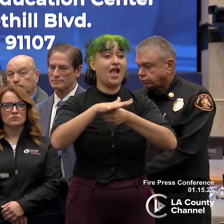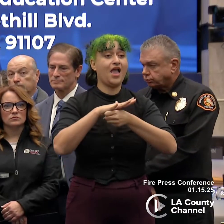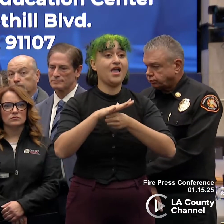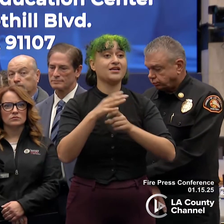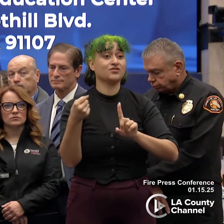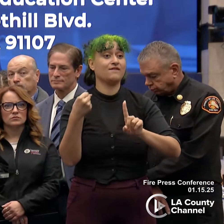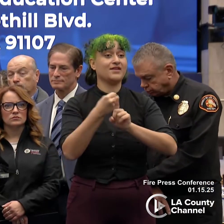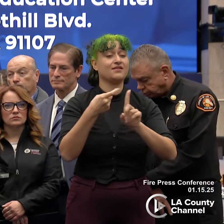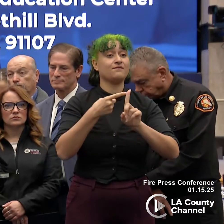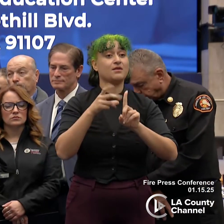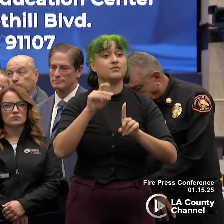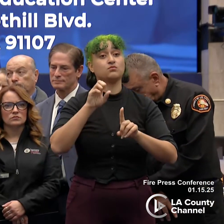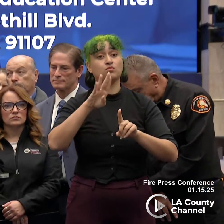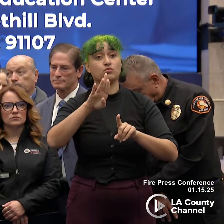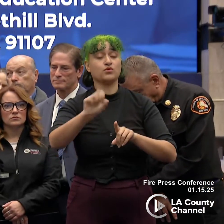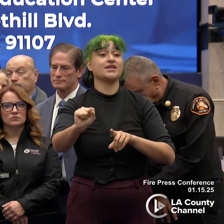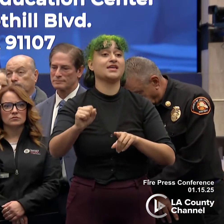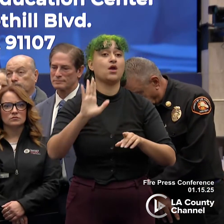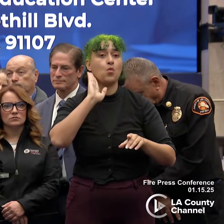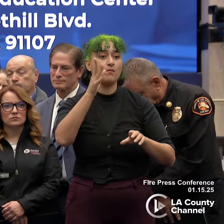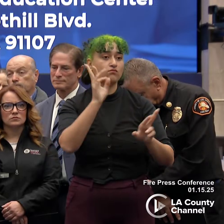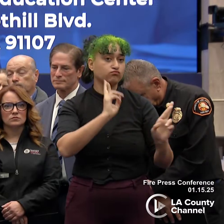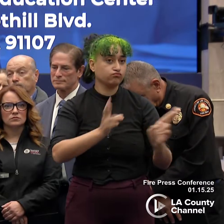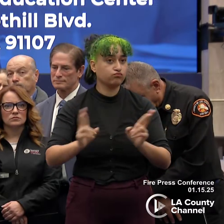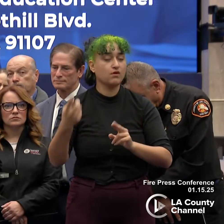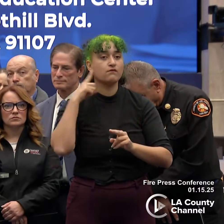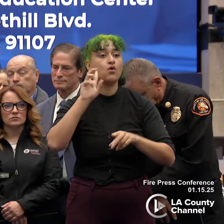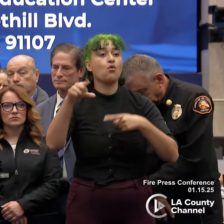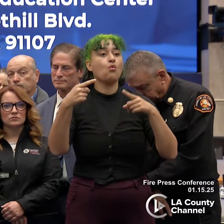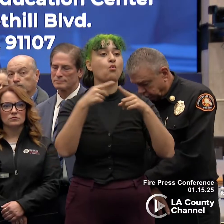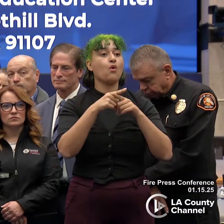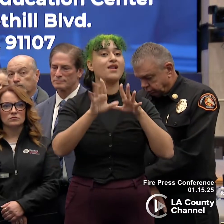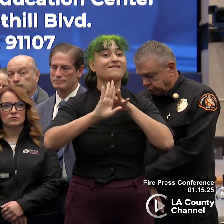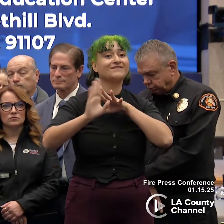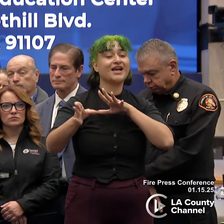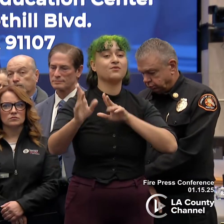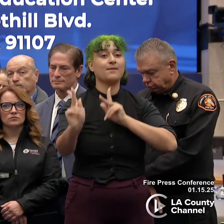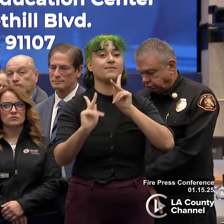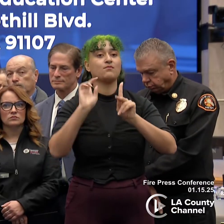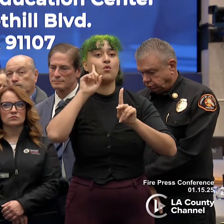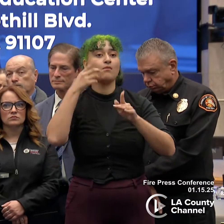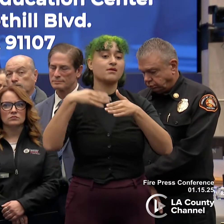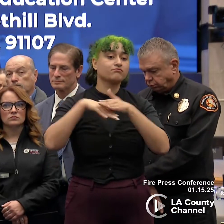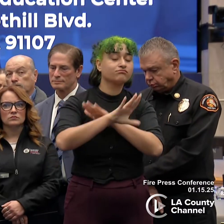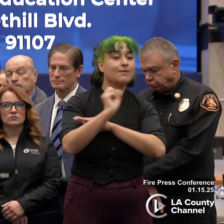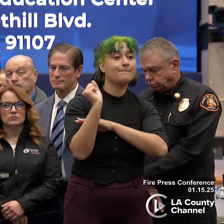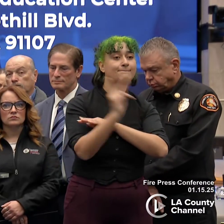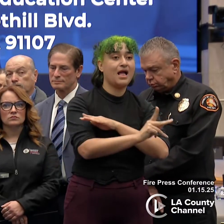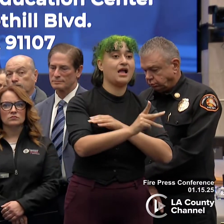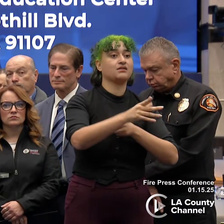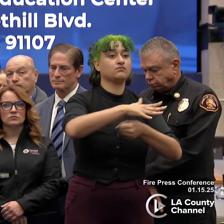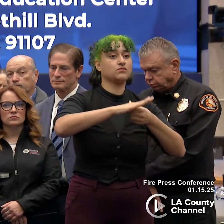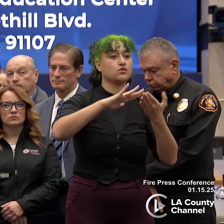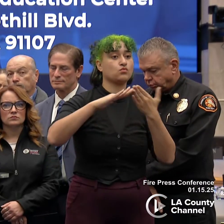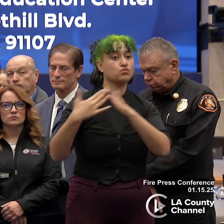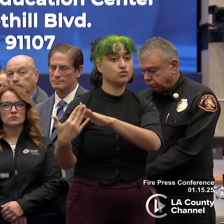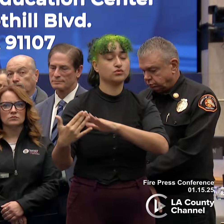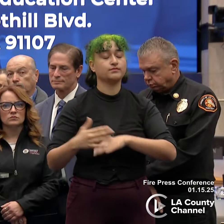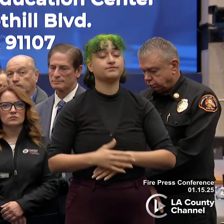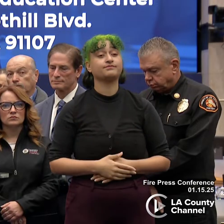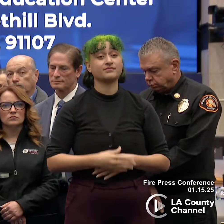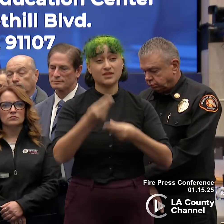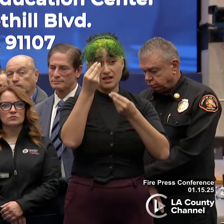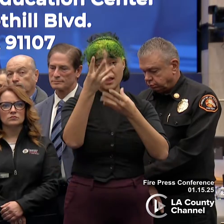affected by debris and will be in preparation for when evacuated residents will be allowed back into the community.